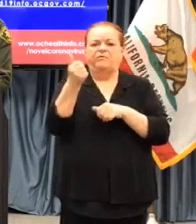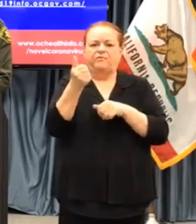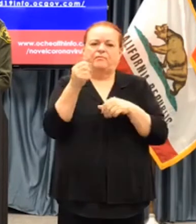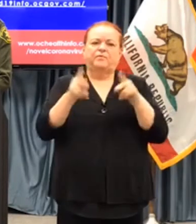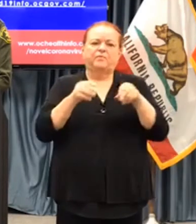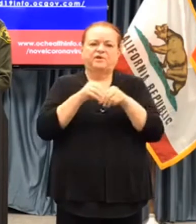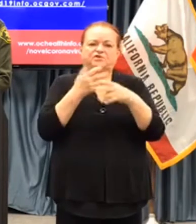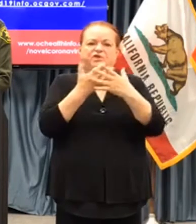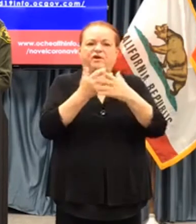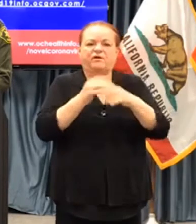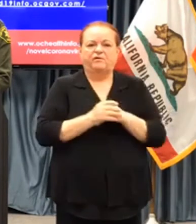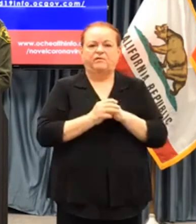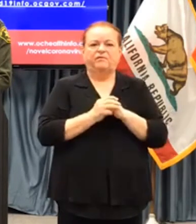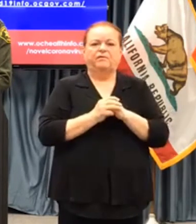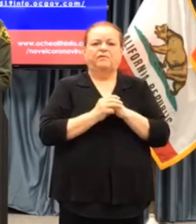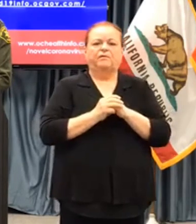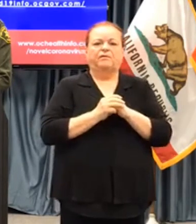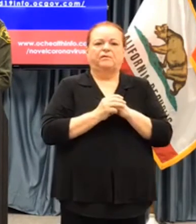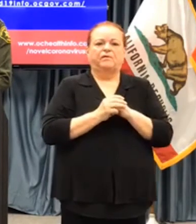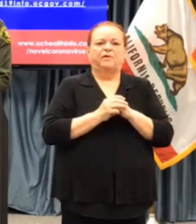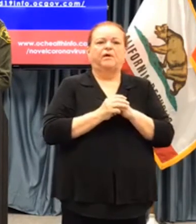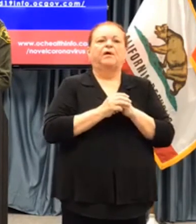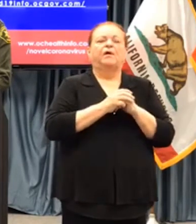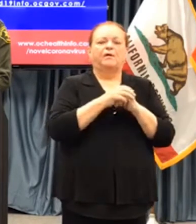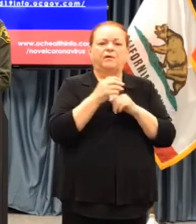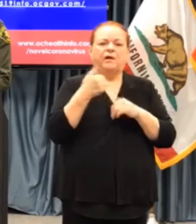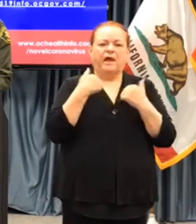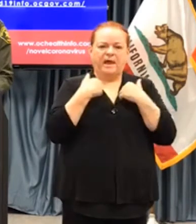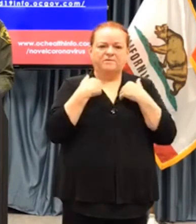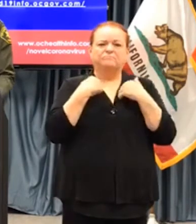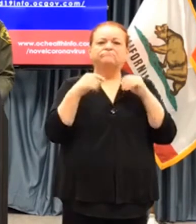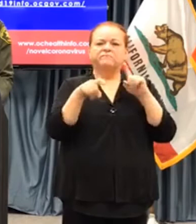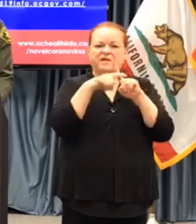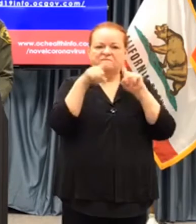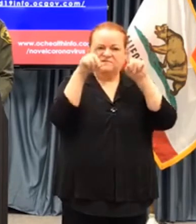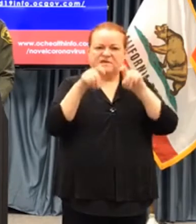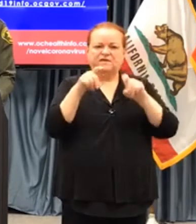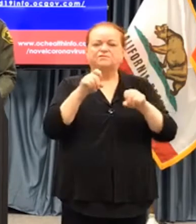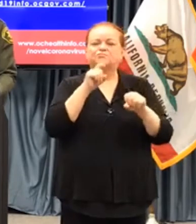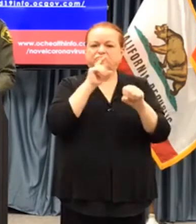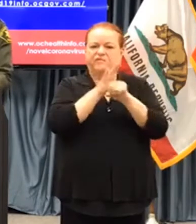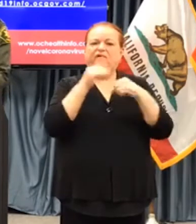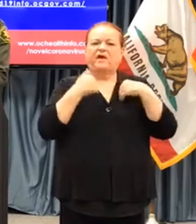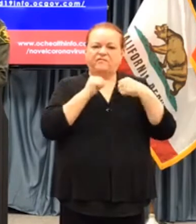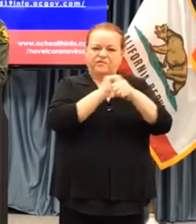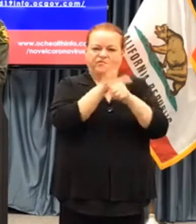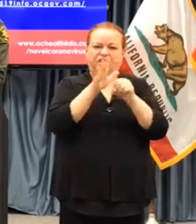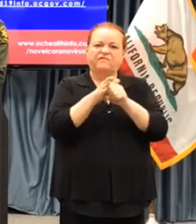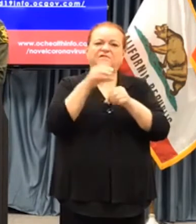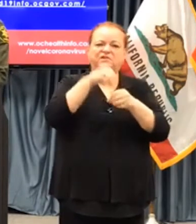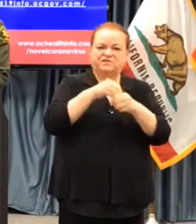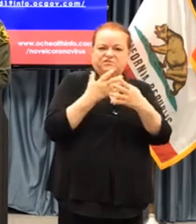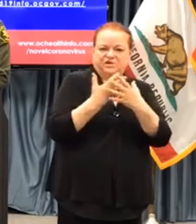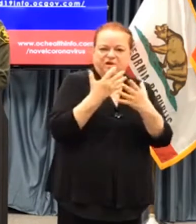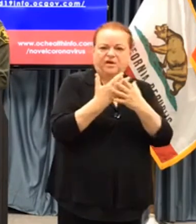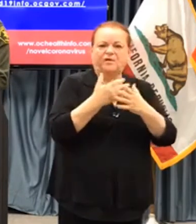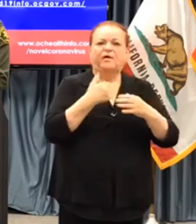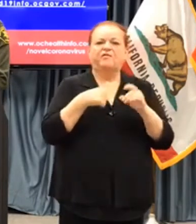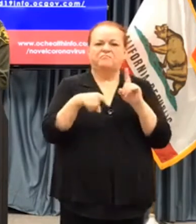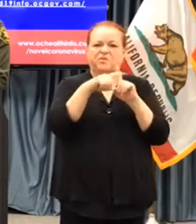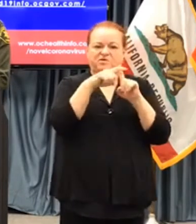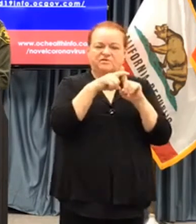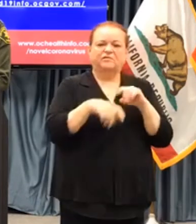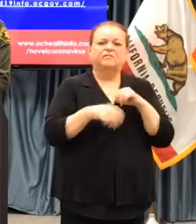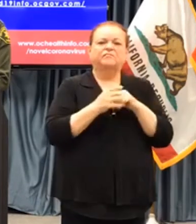for COVID-19, and one test is pending. To date, we have had 17 of the inmates entrusted to our care test positive.